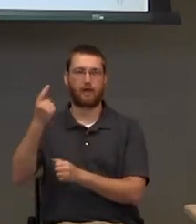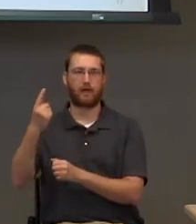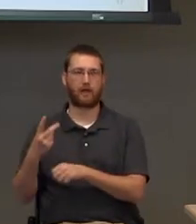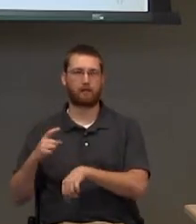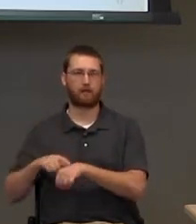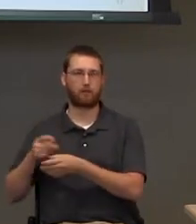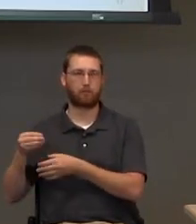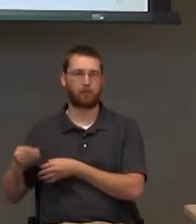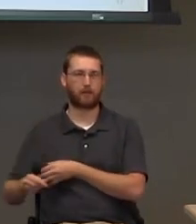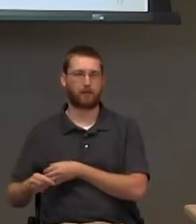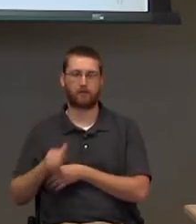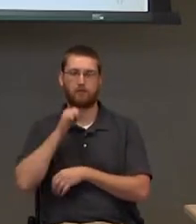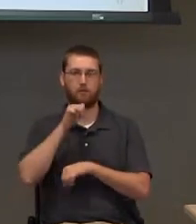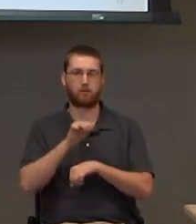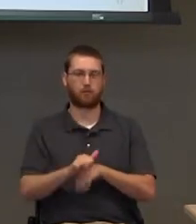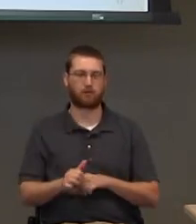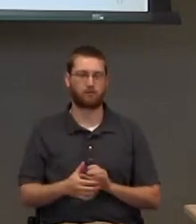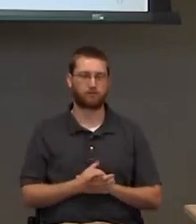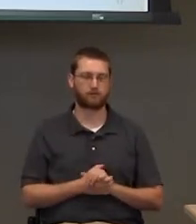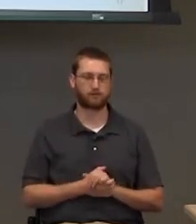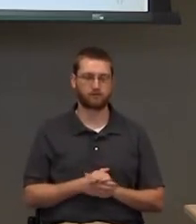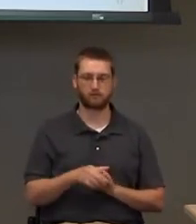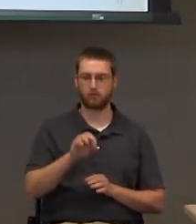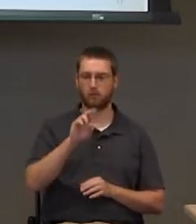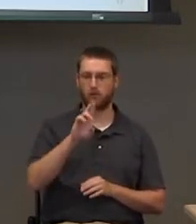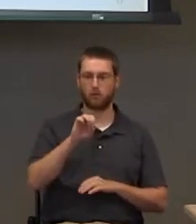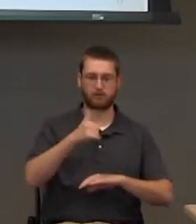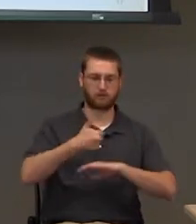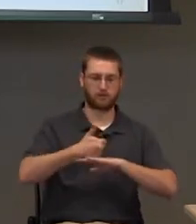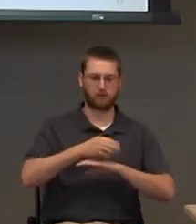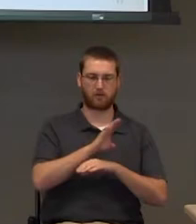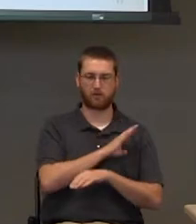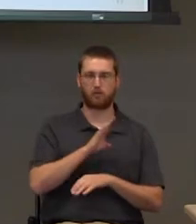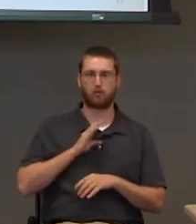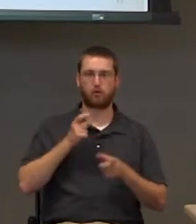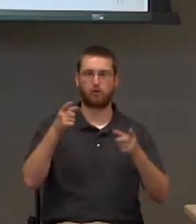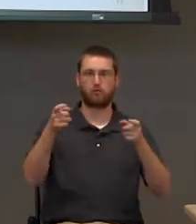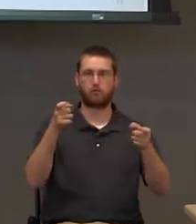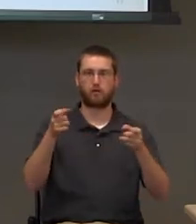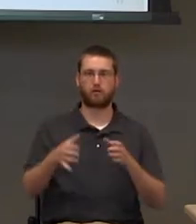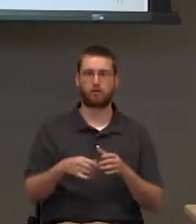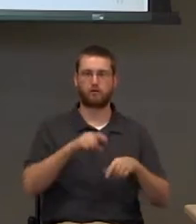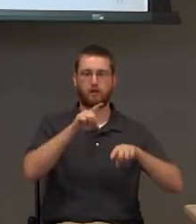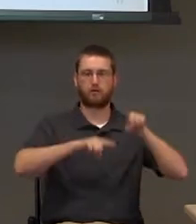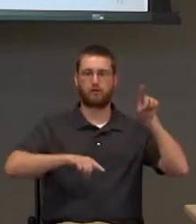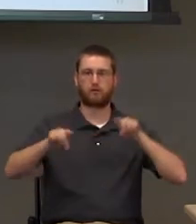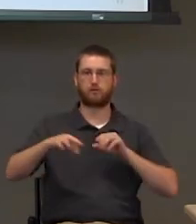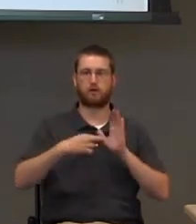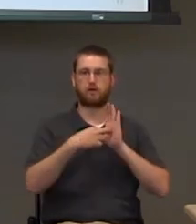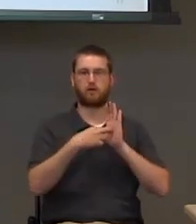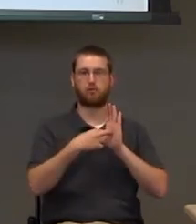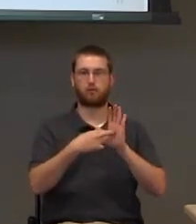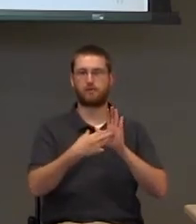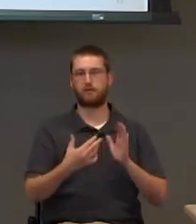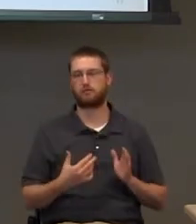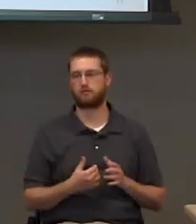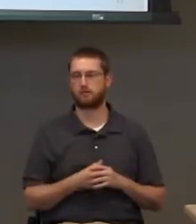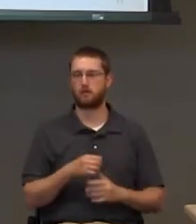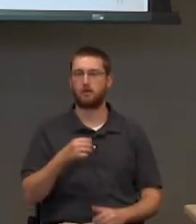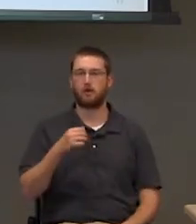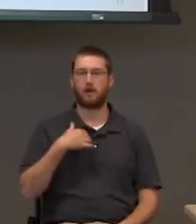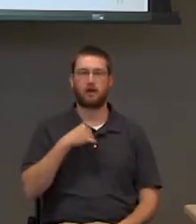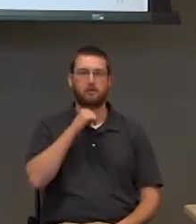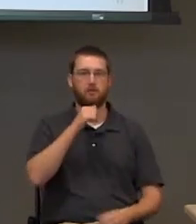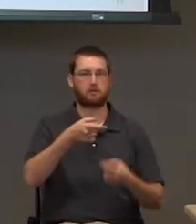doesn't work like that. And then reorganize the board of directors to diversify representation. I know this was a concern that was expressed throughout this. I